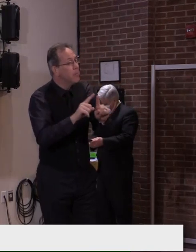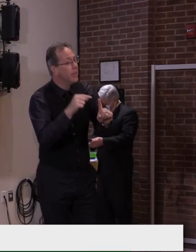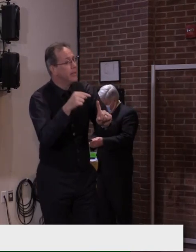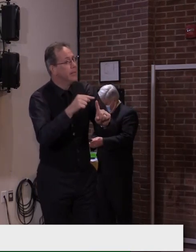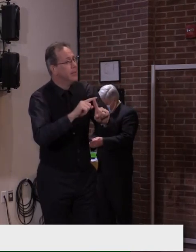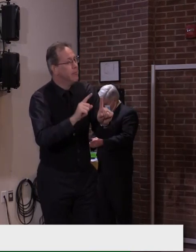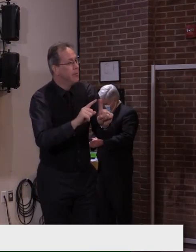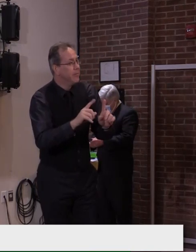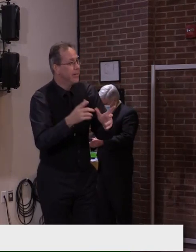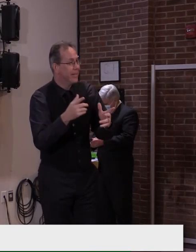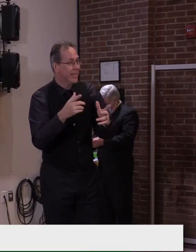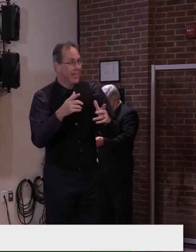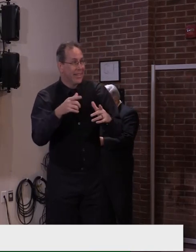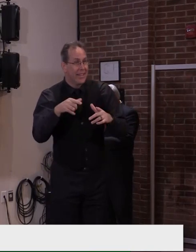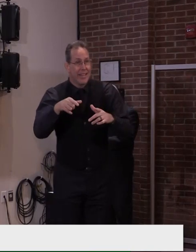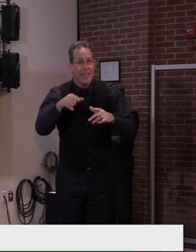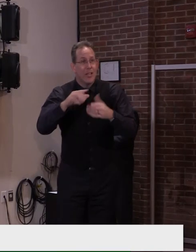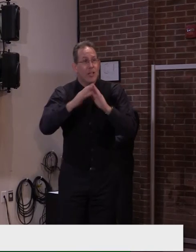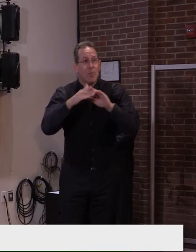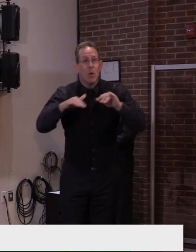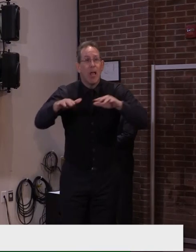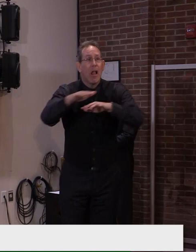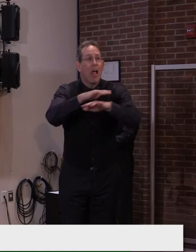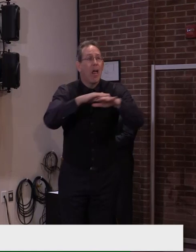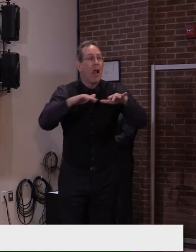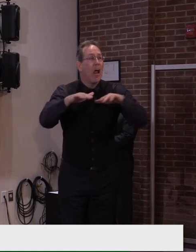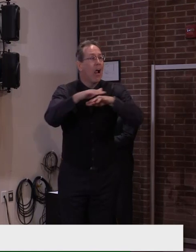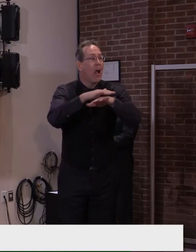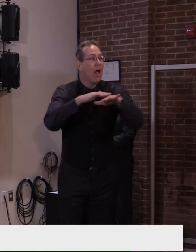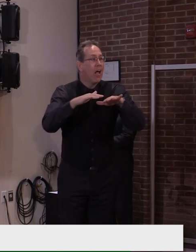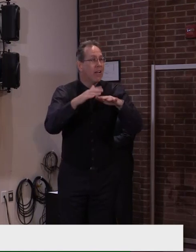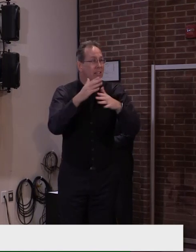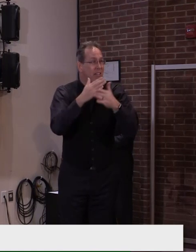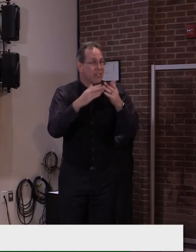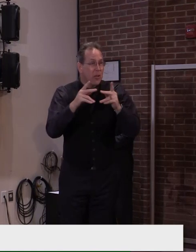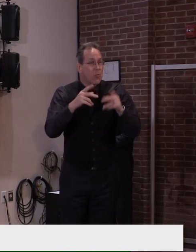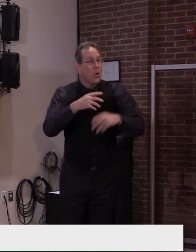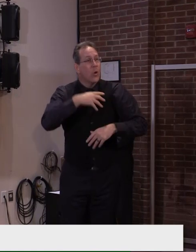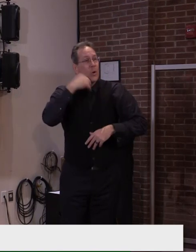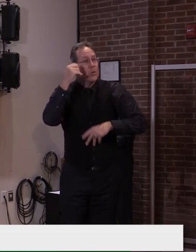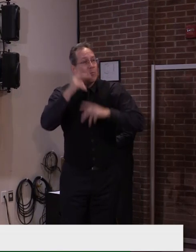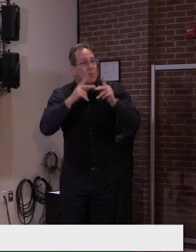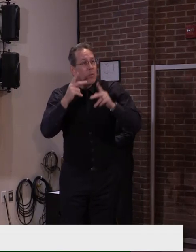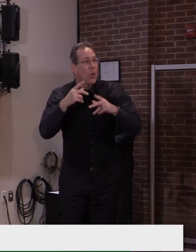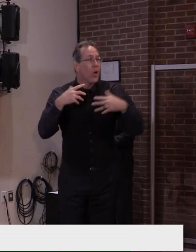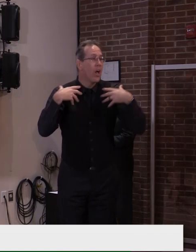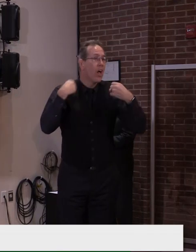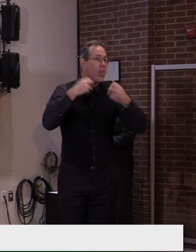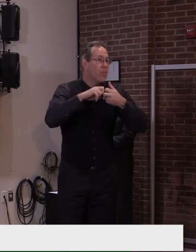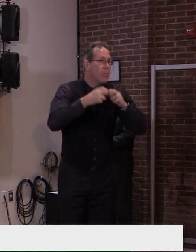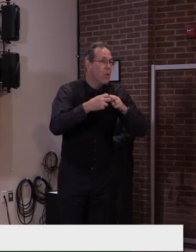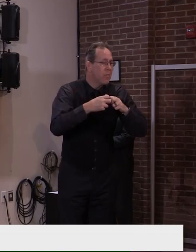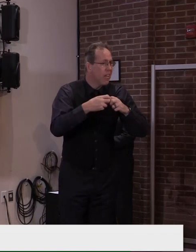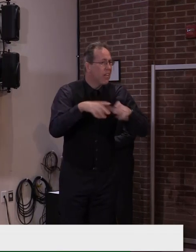be impacted by this more infectious virus and don't